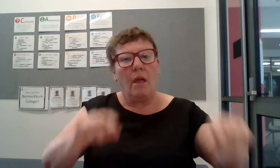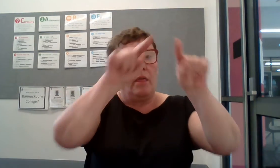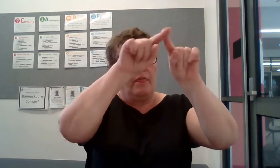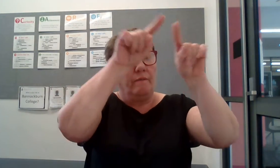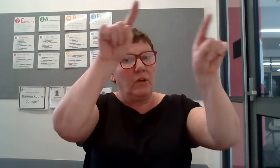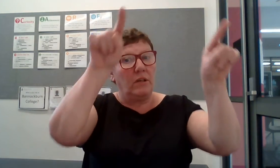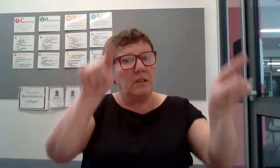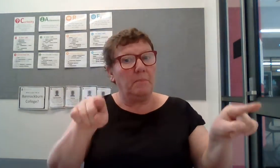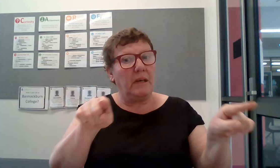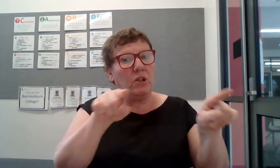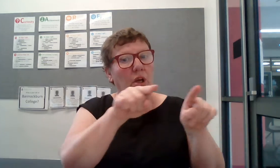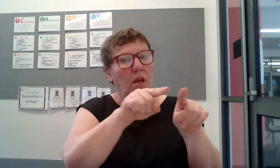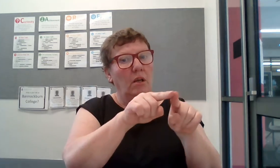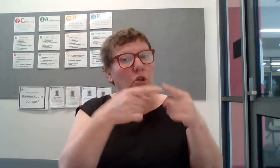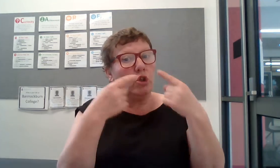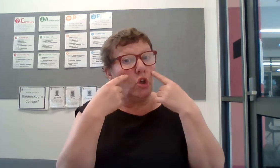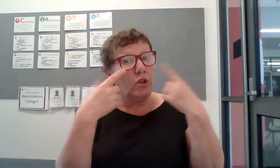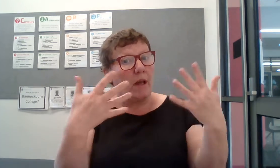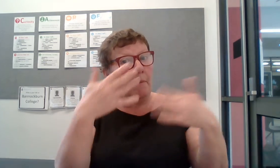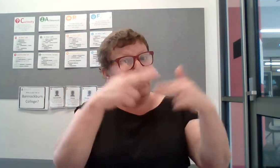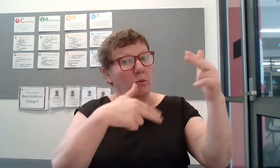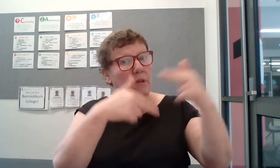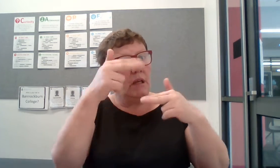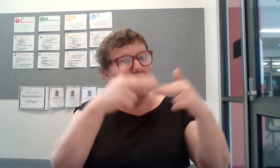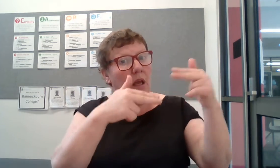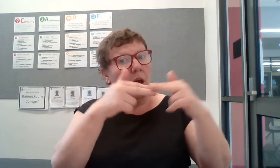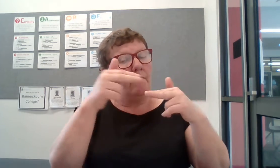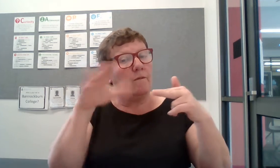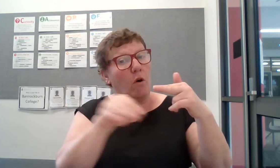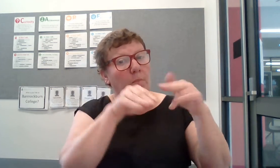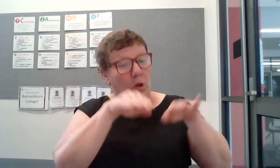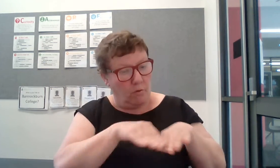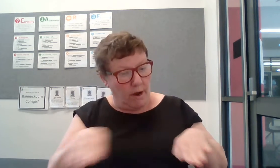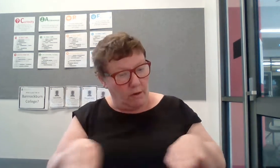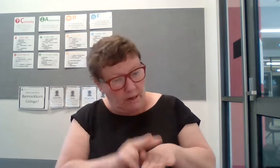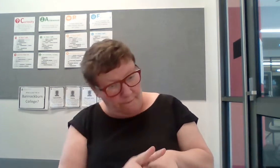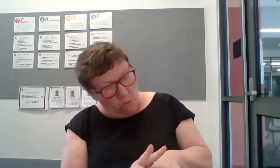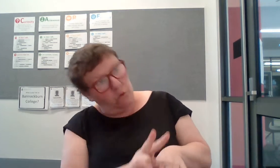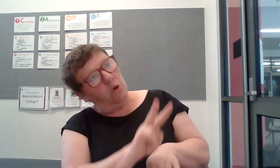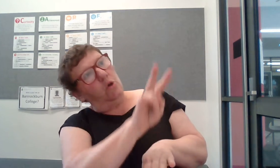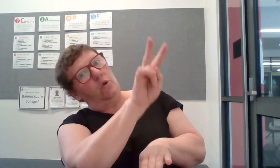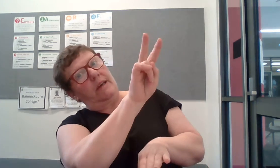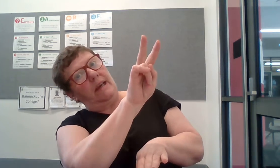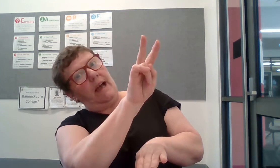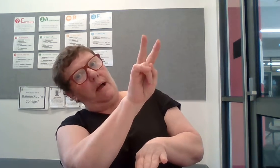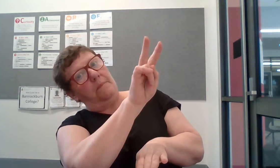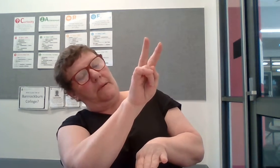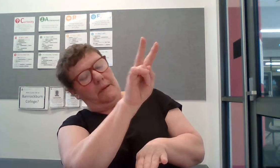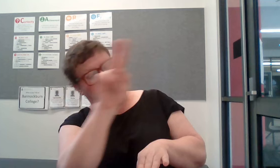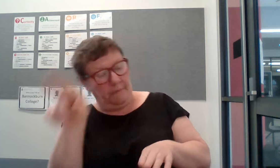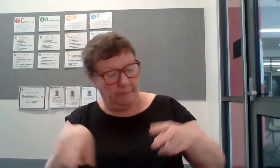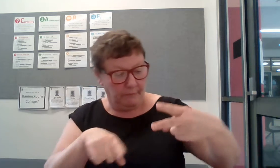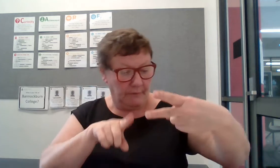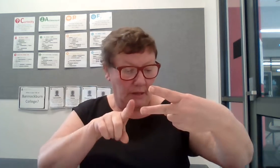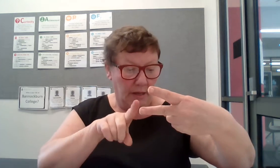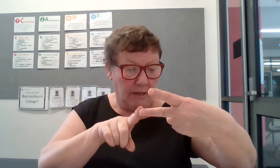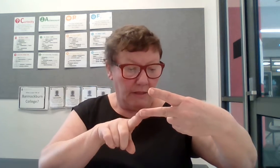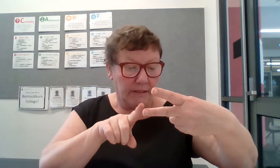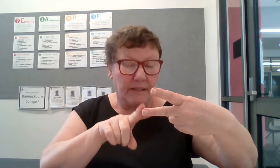The first picture shows a building from ground level looking up. The